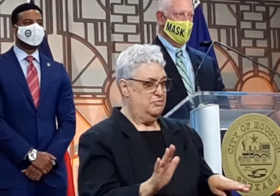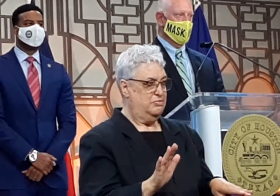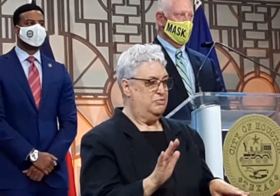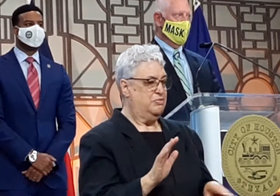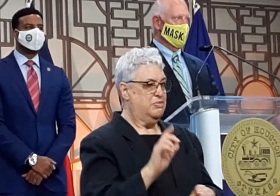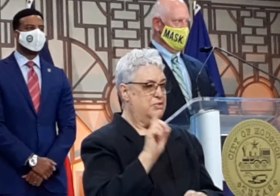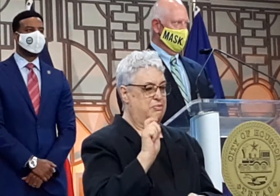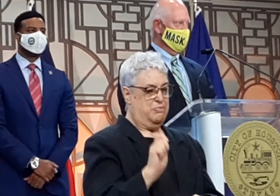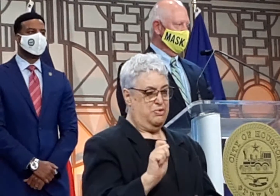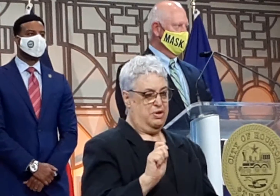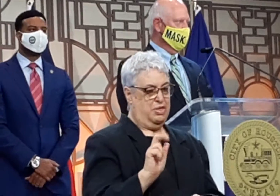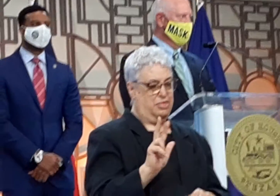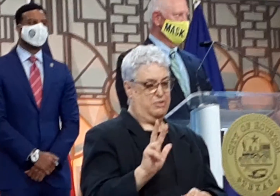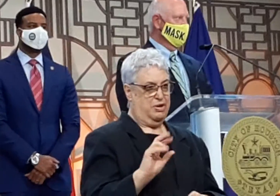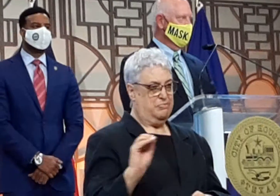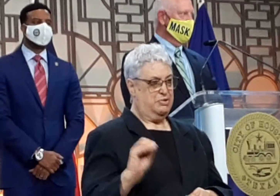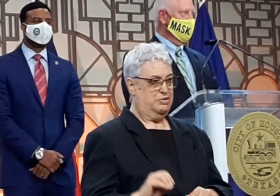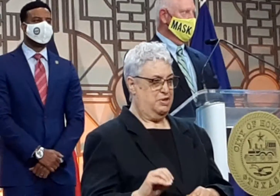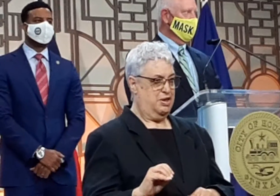about 0.3%.